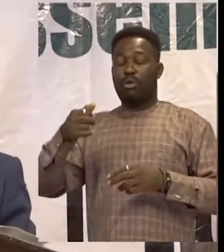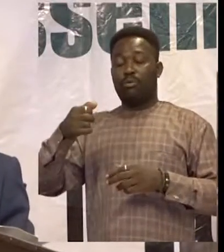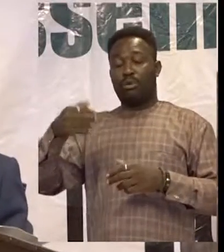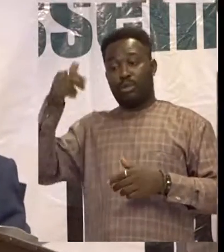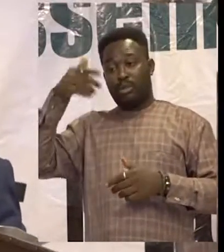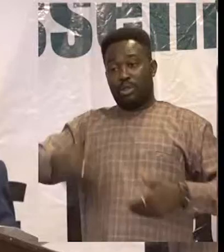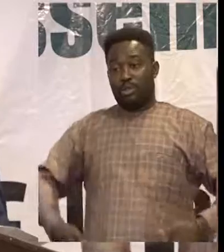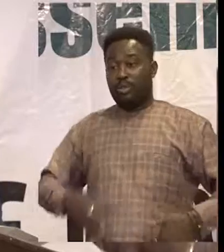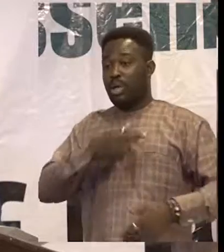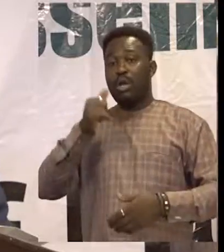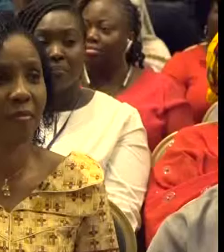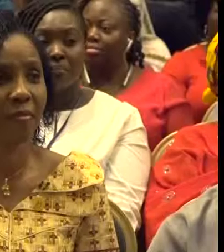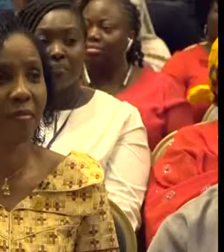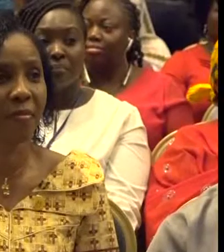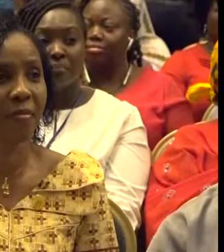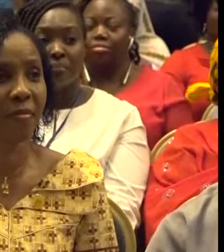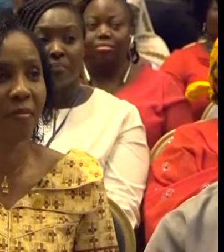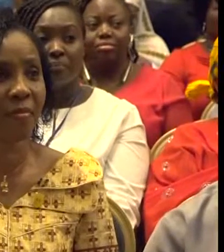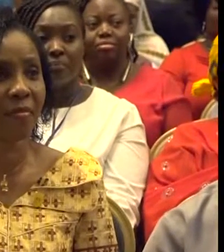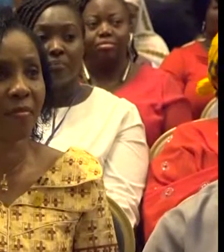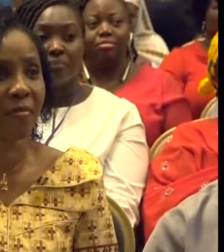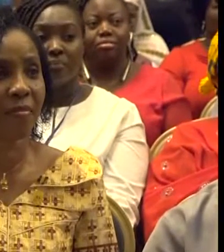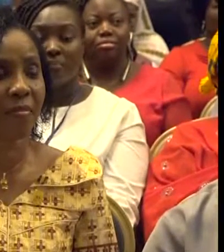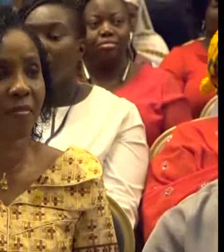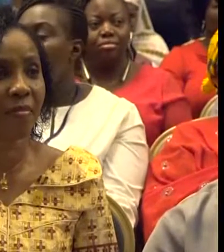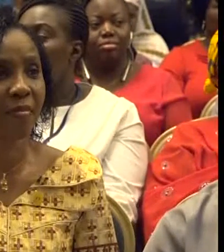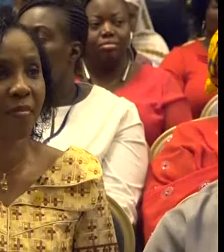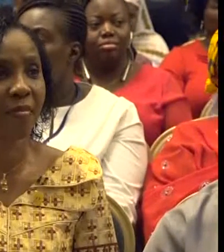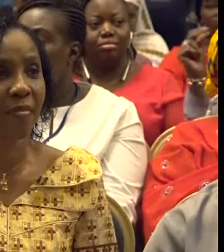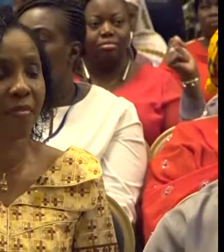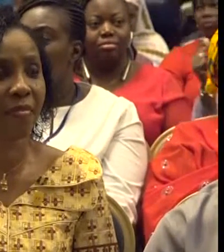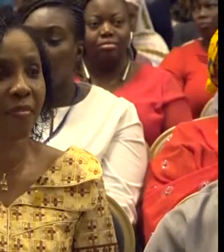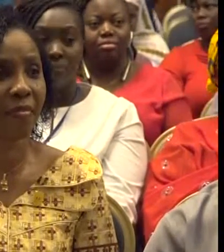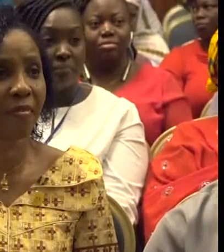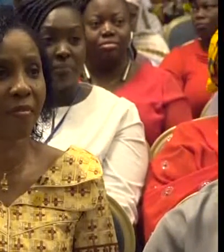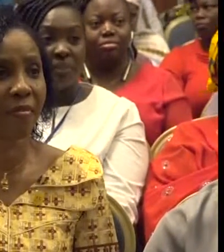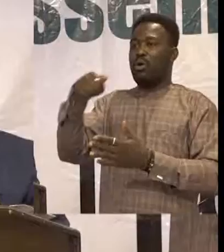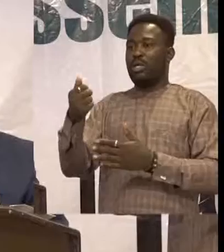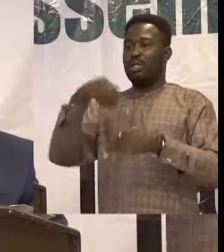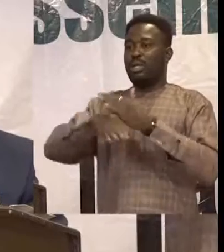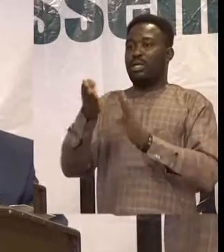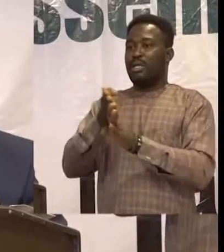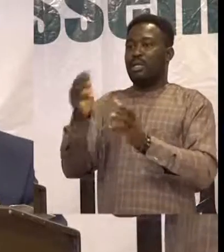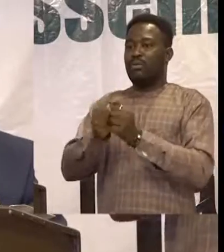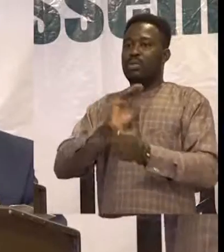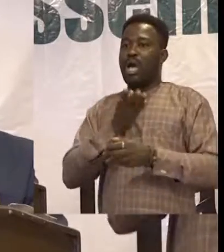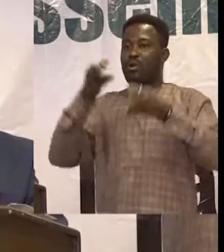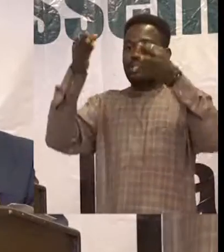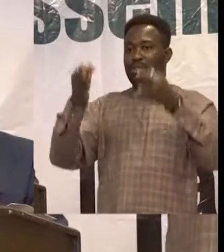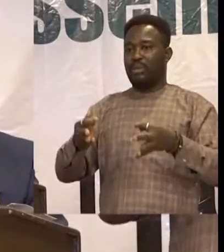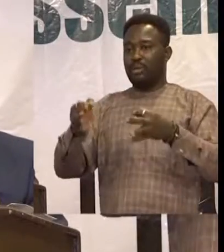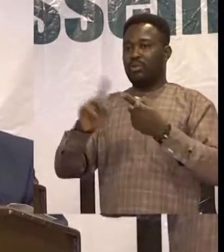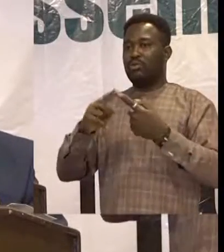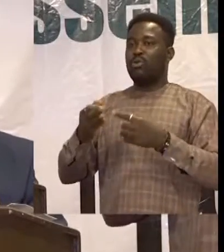adolescents and women, including persons living with disabilities in Nigeria. In line with our determination